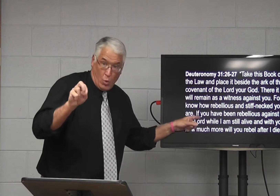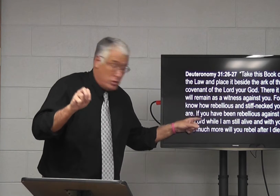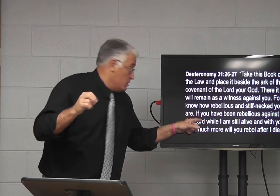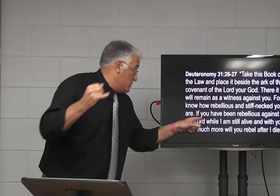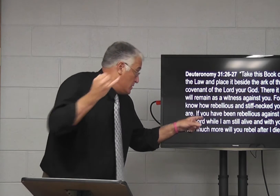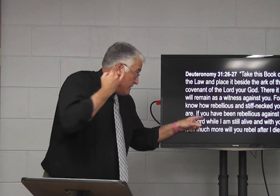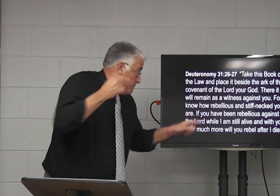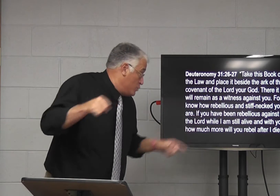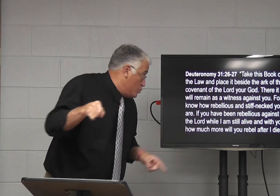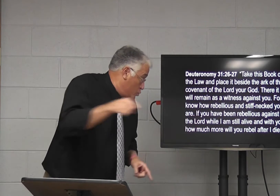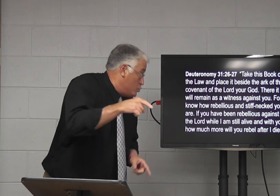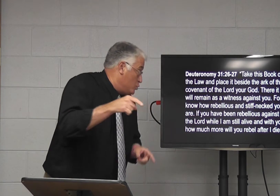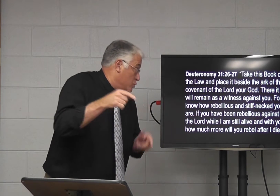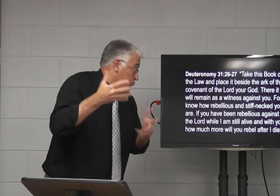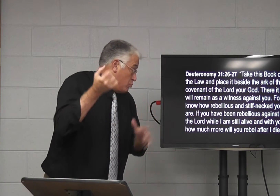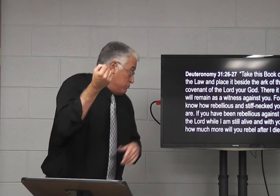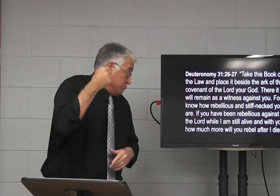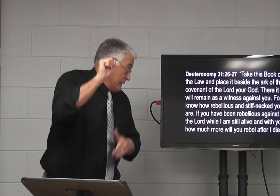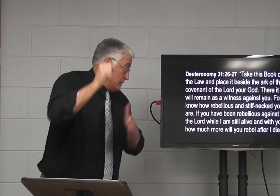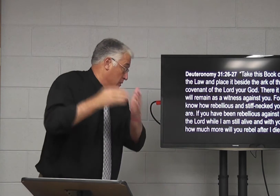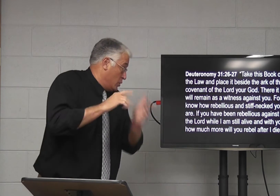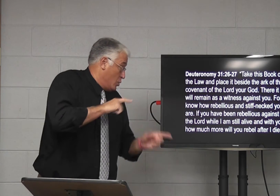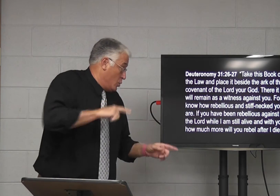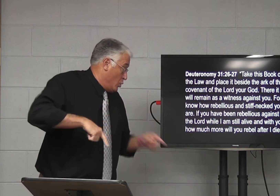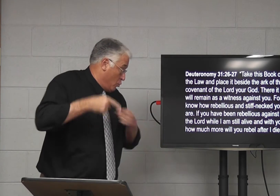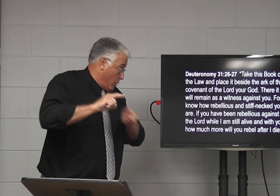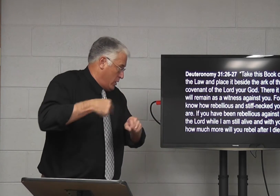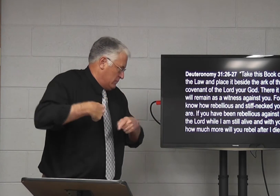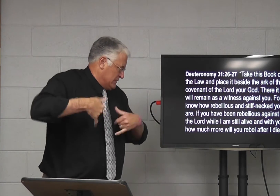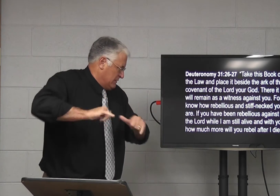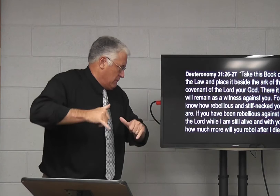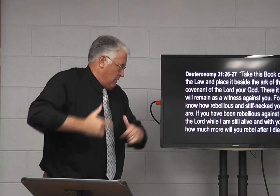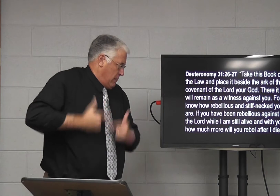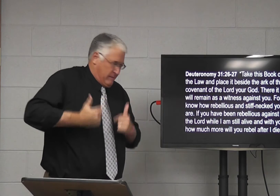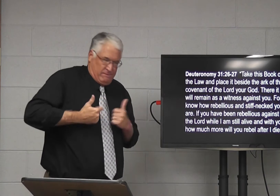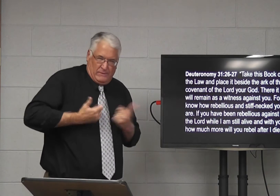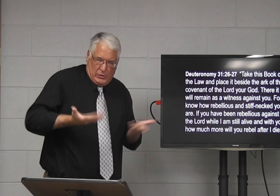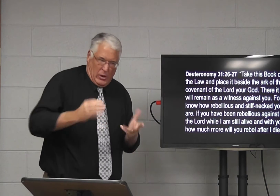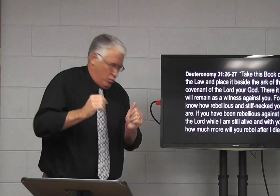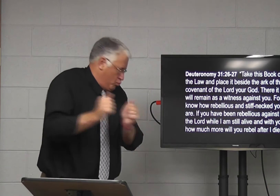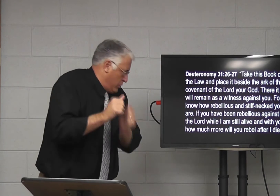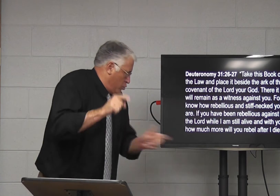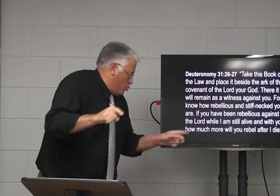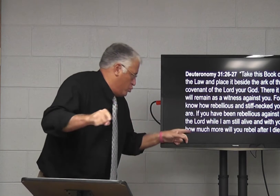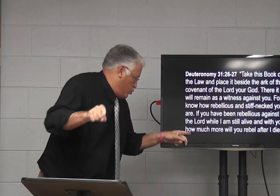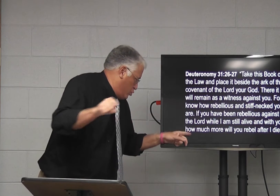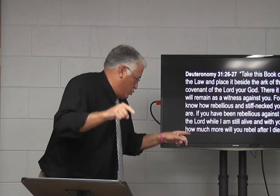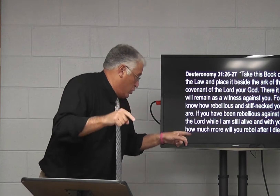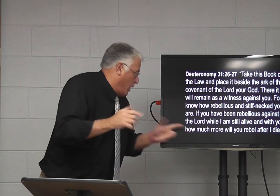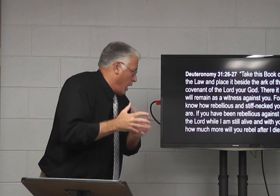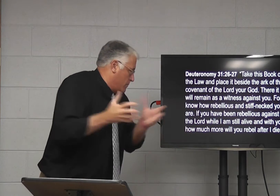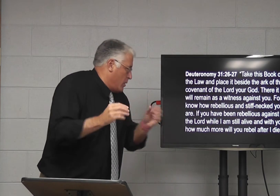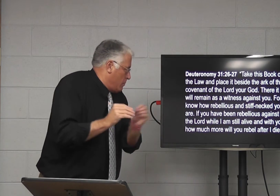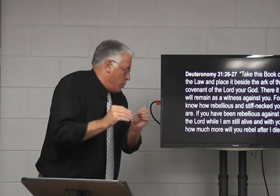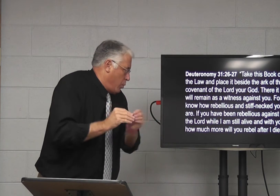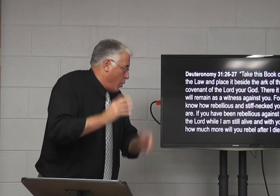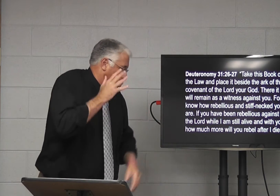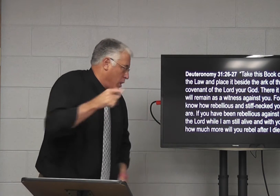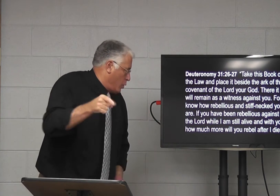you are. If you have been rebellious against the Lord while I'm still alive and with you, how much more will